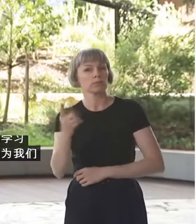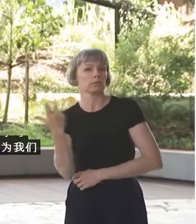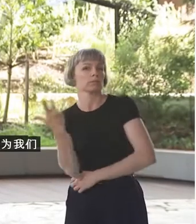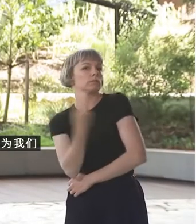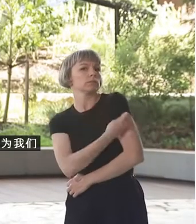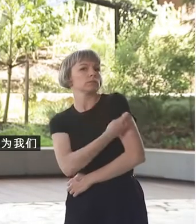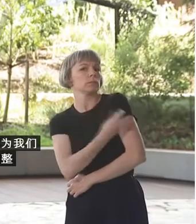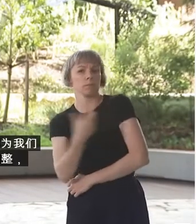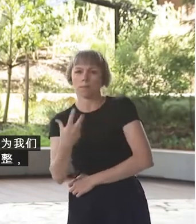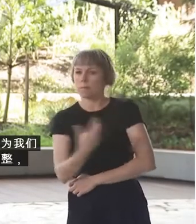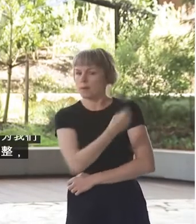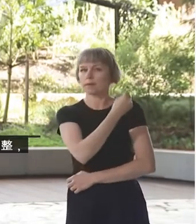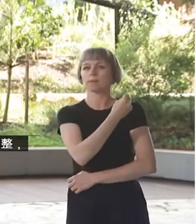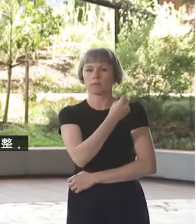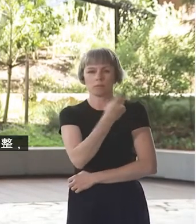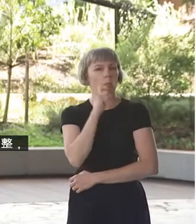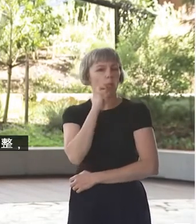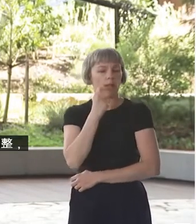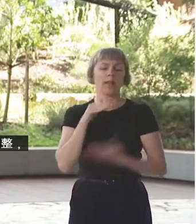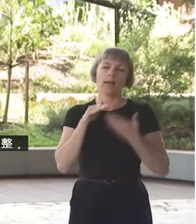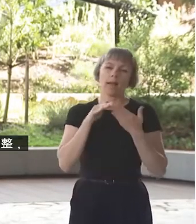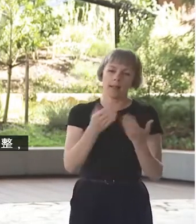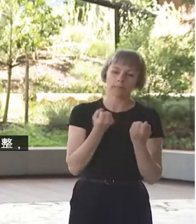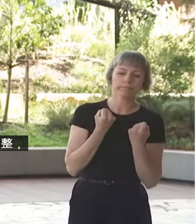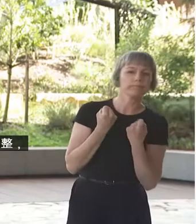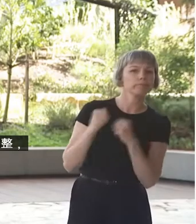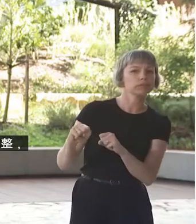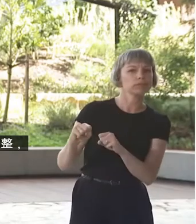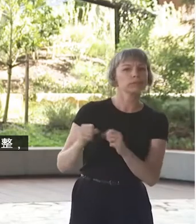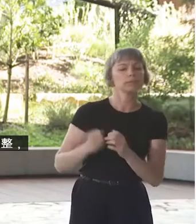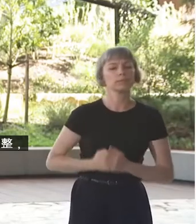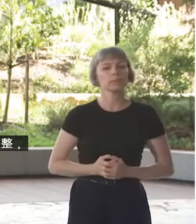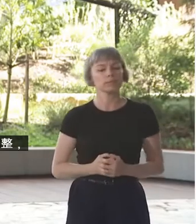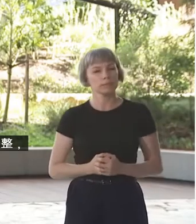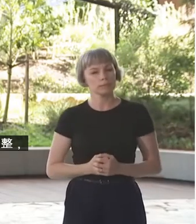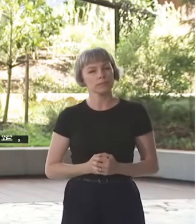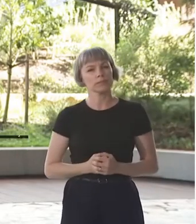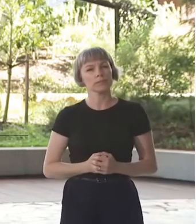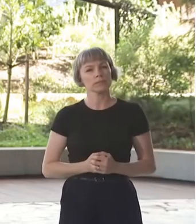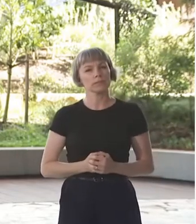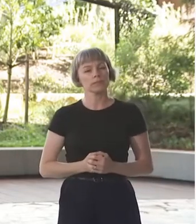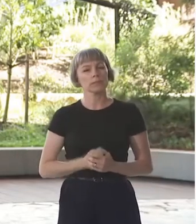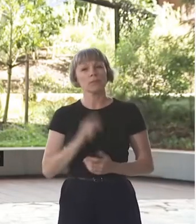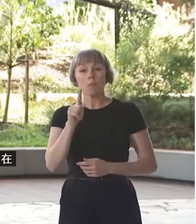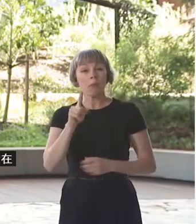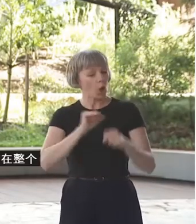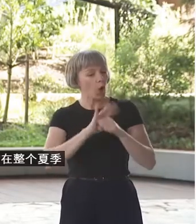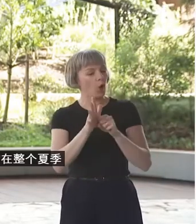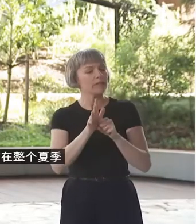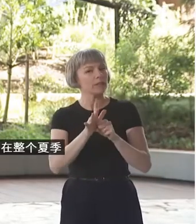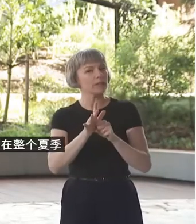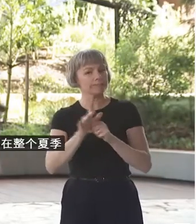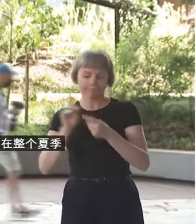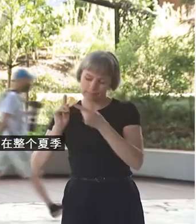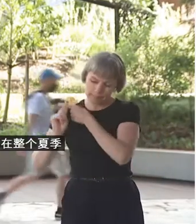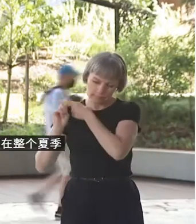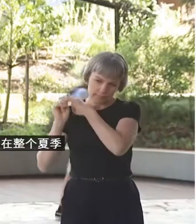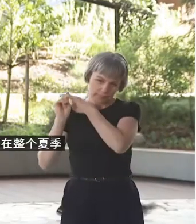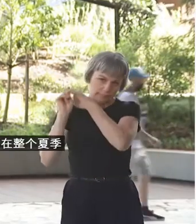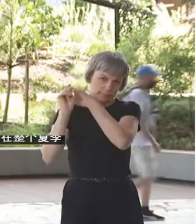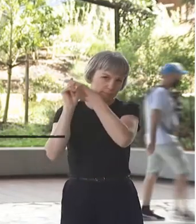as we move through. There's an adjustment. We've already seen over the last well, generally over the summer